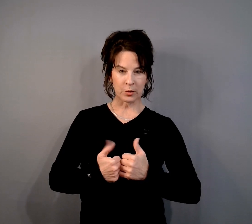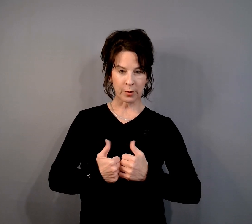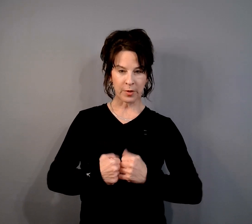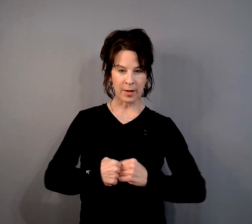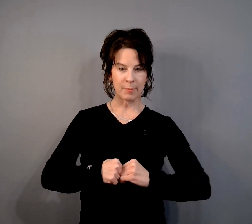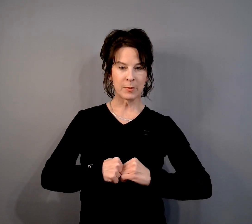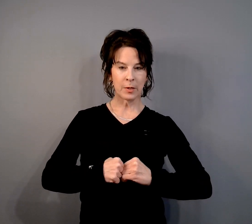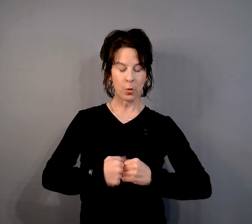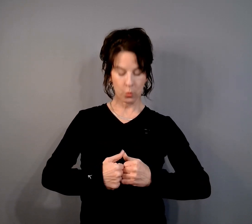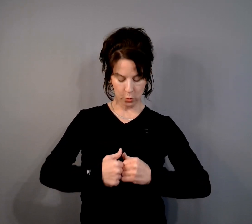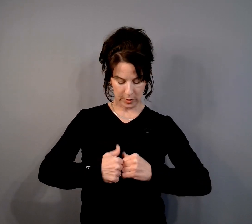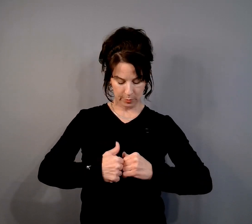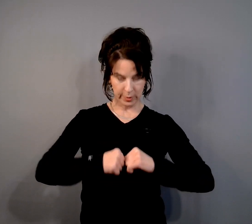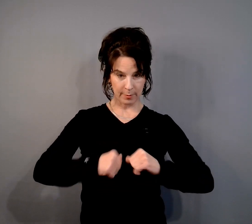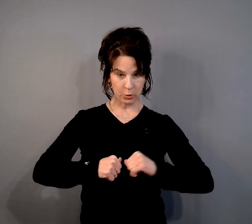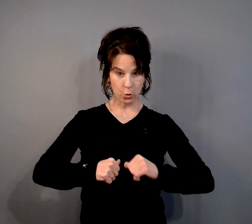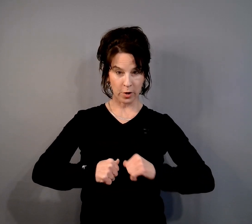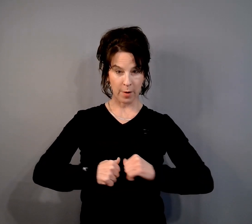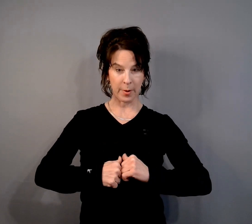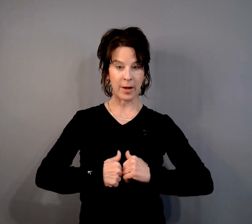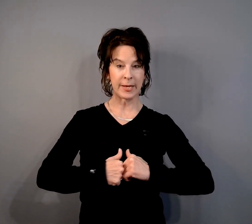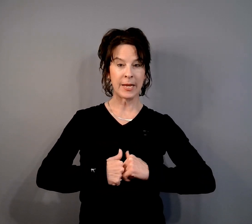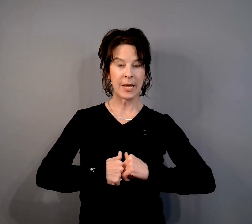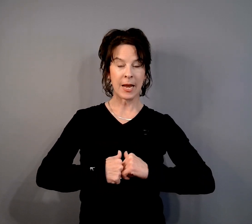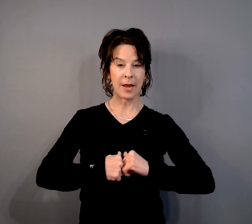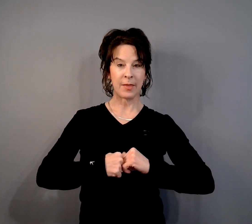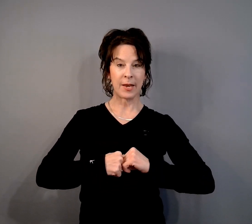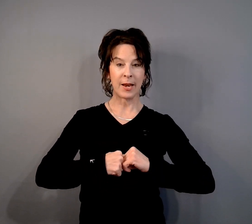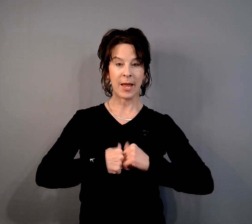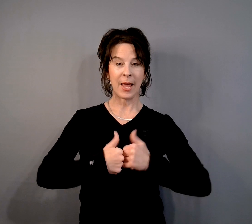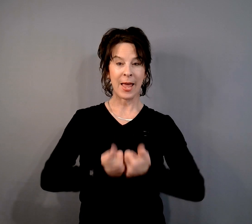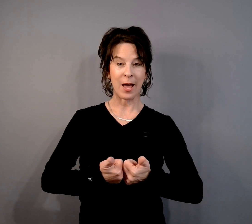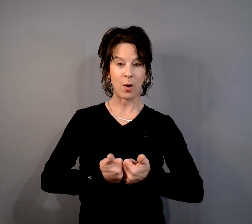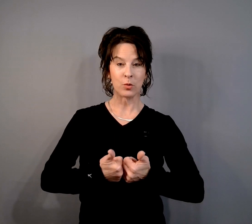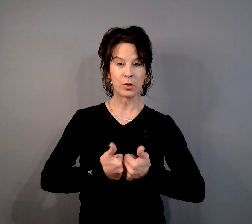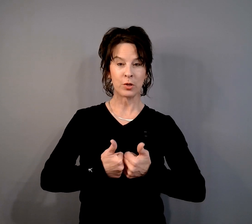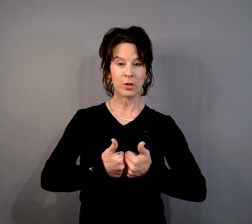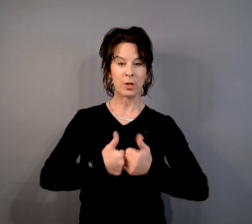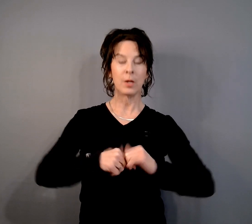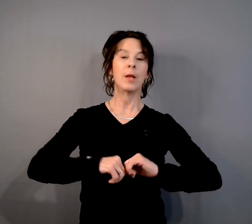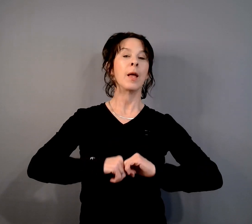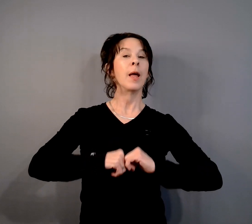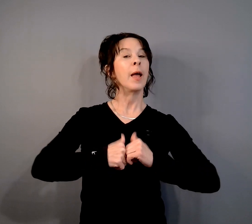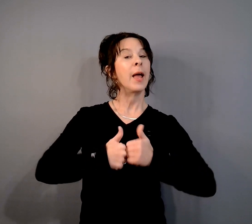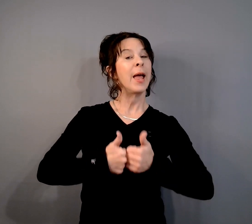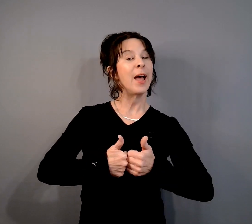our thumbs. We're going to put them toward our body and then out. How?